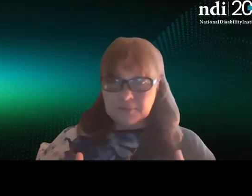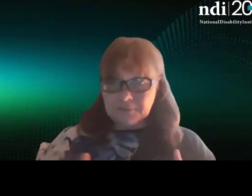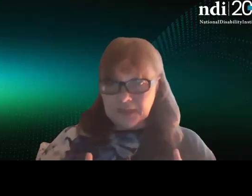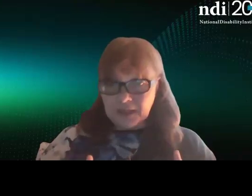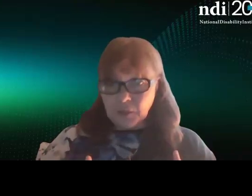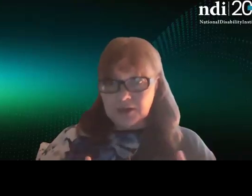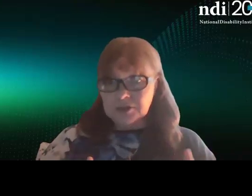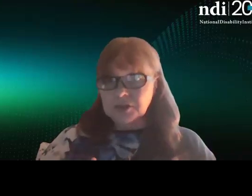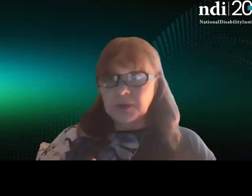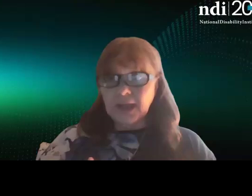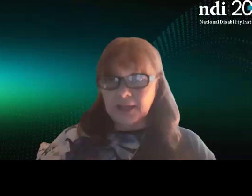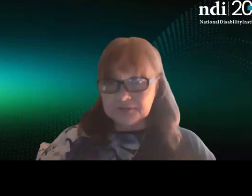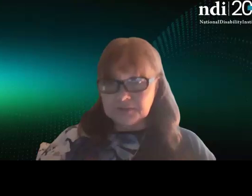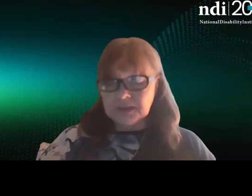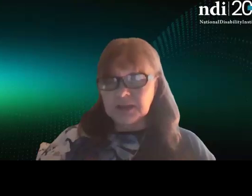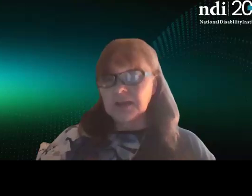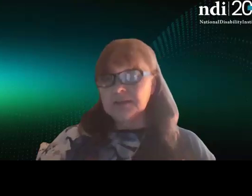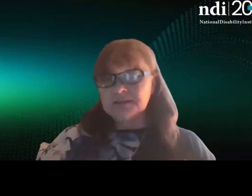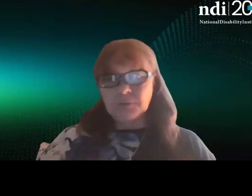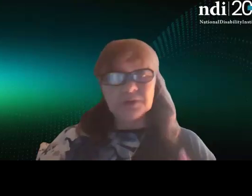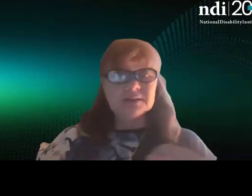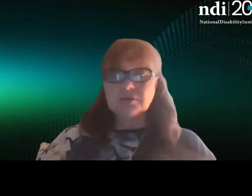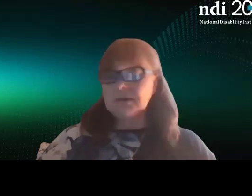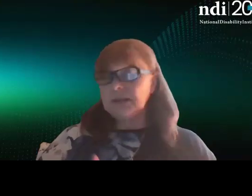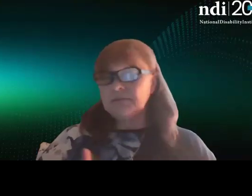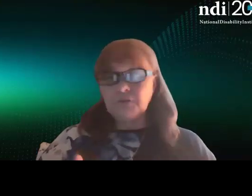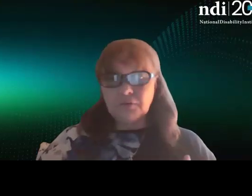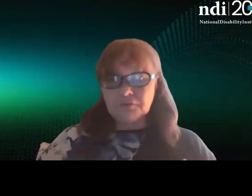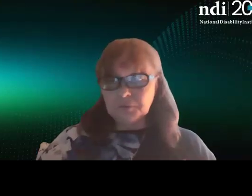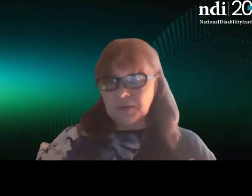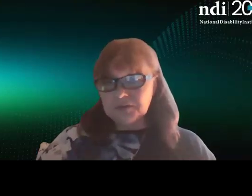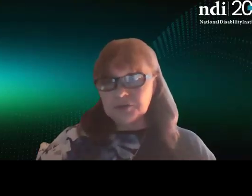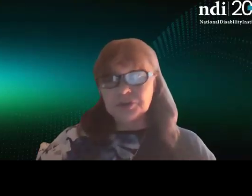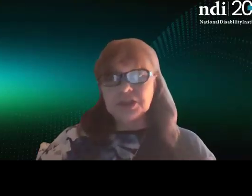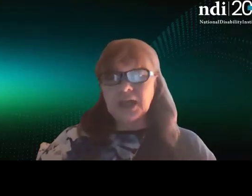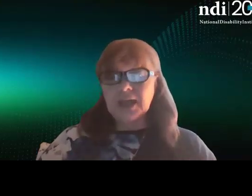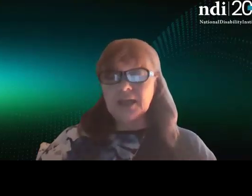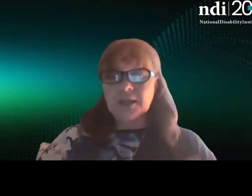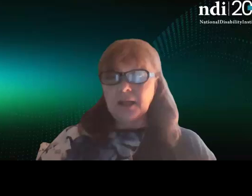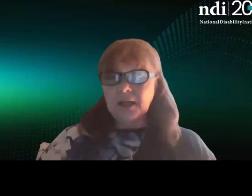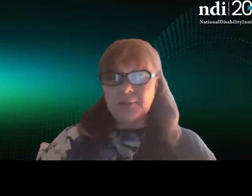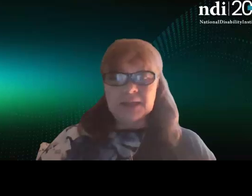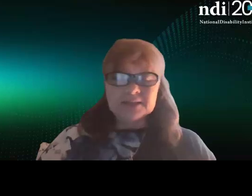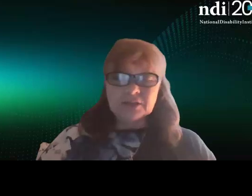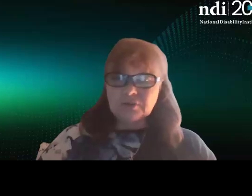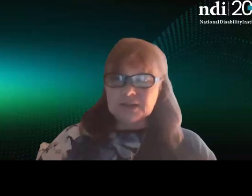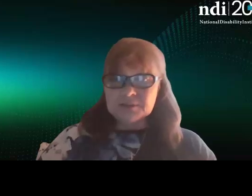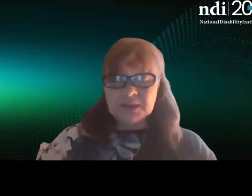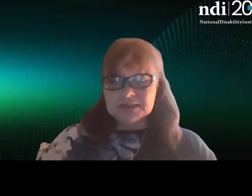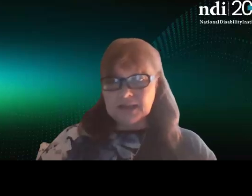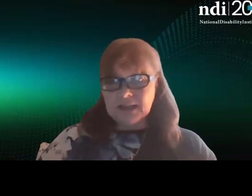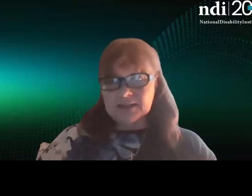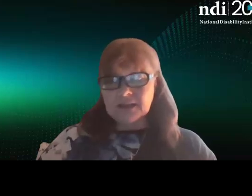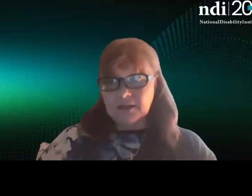of meetup thing where you don't have to be someone that's already involved with 2GI. And it's a